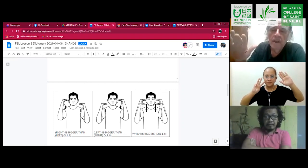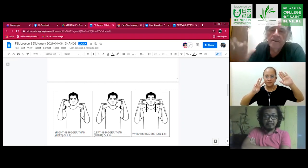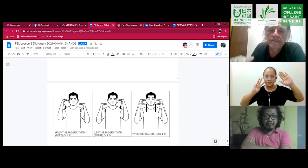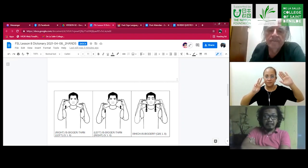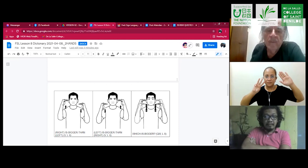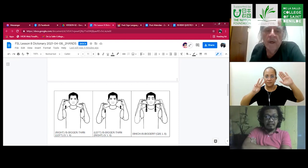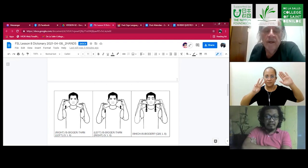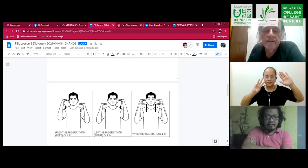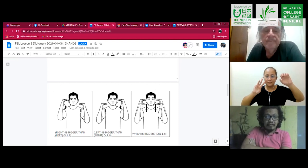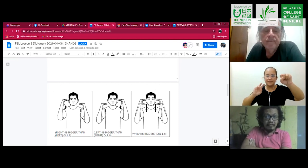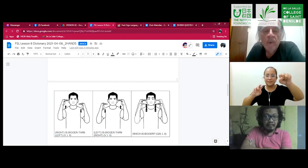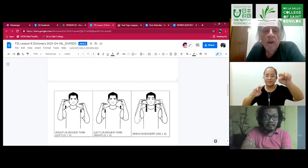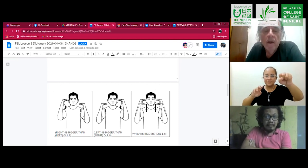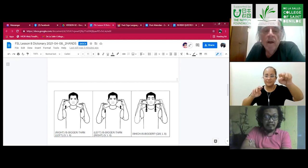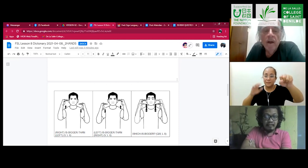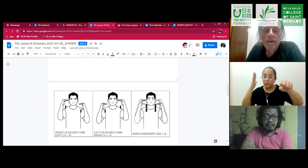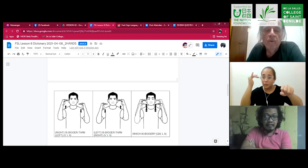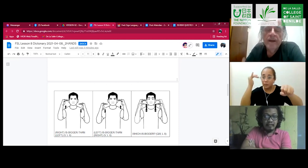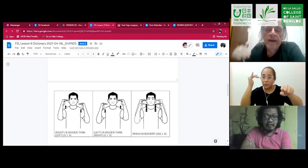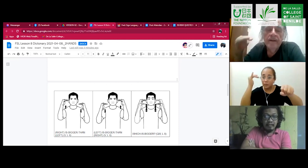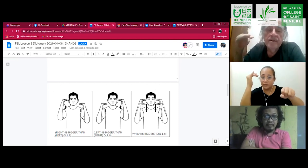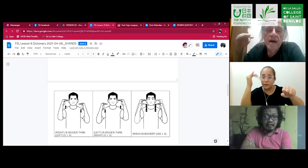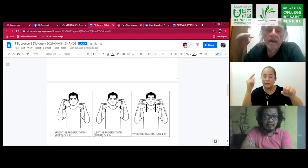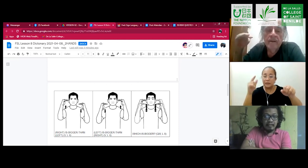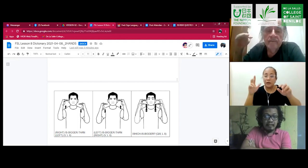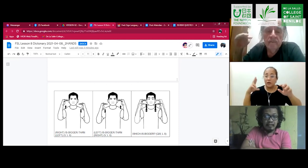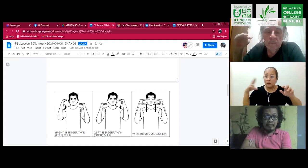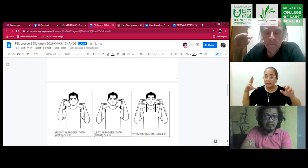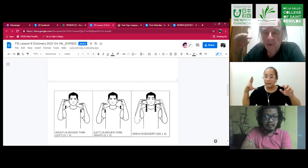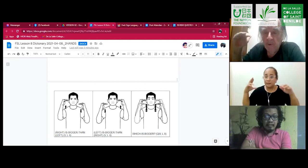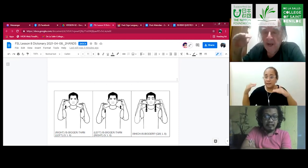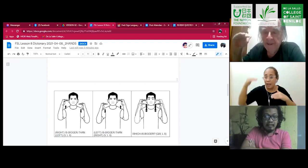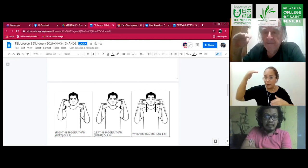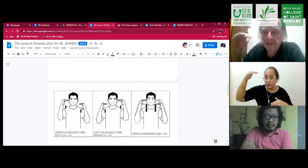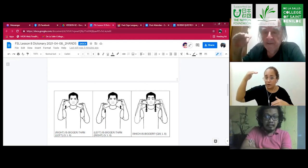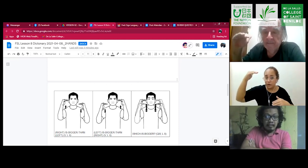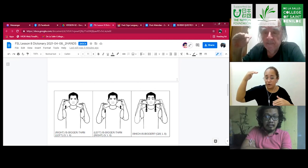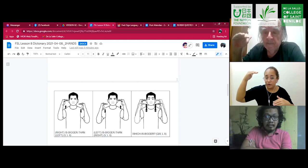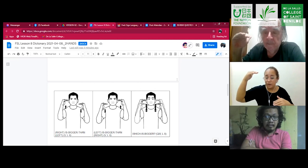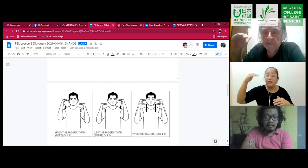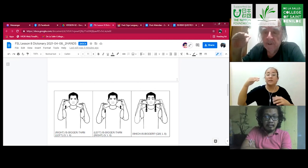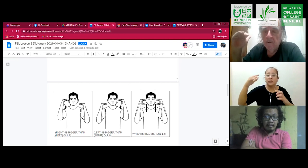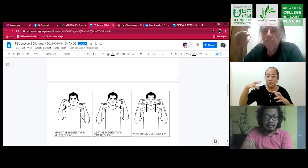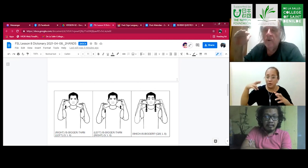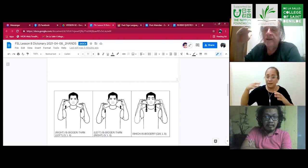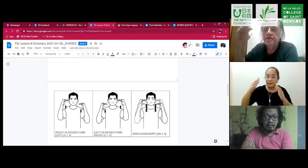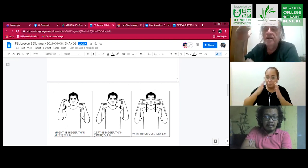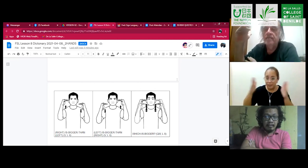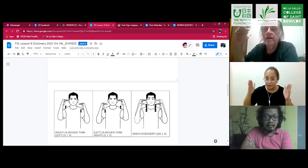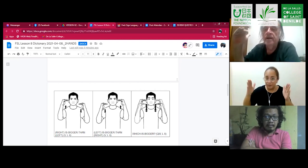Yes, because the right hand is higher on right is bigger. So right is a dominant